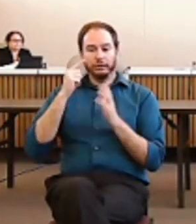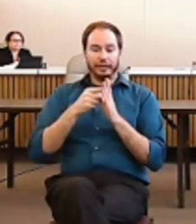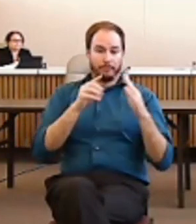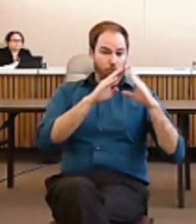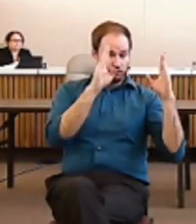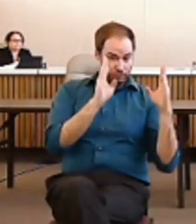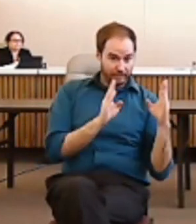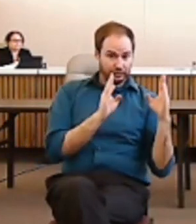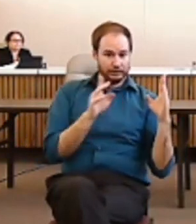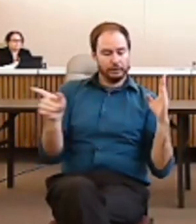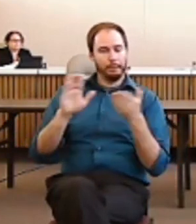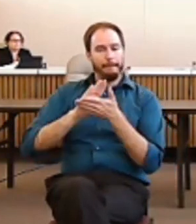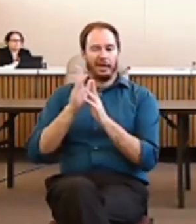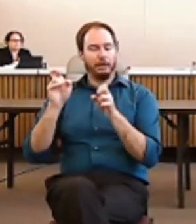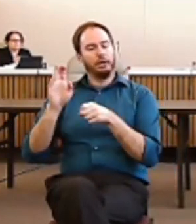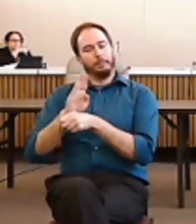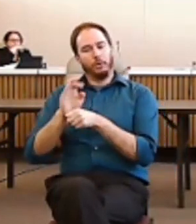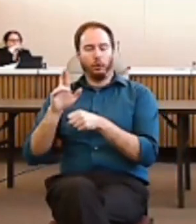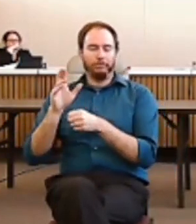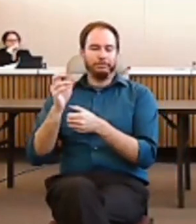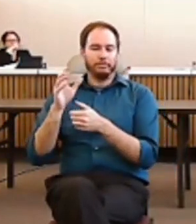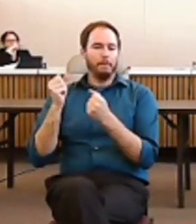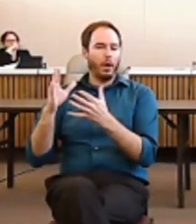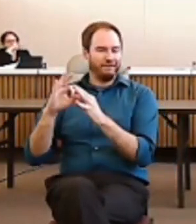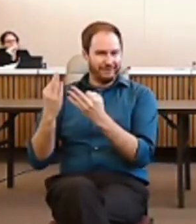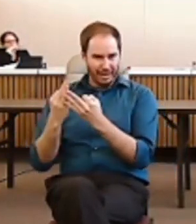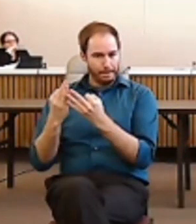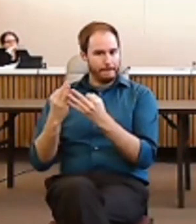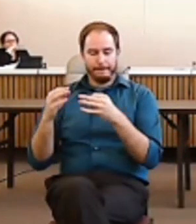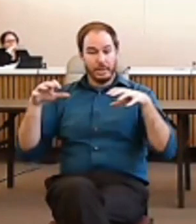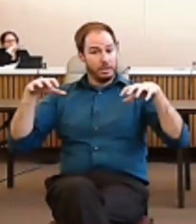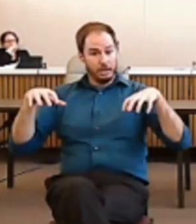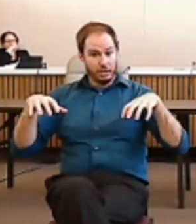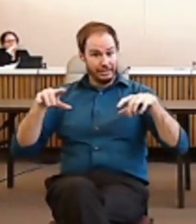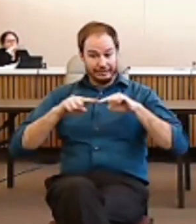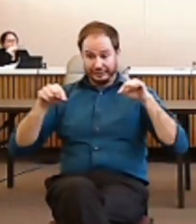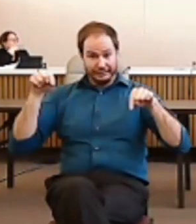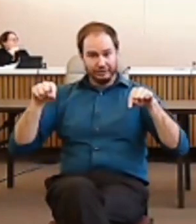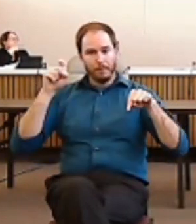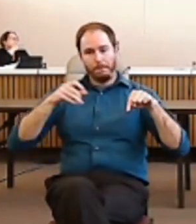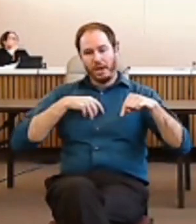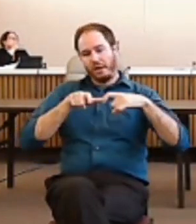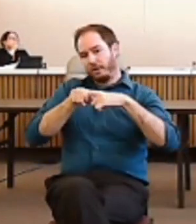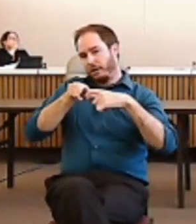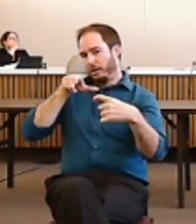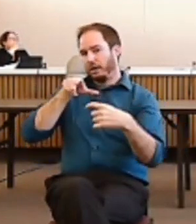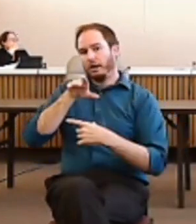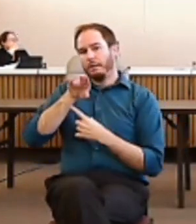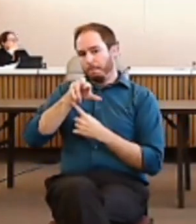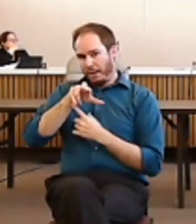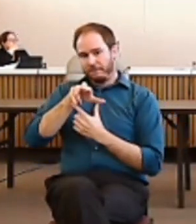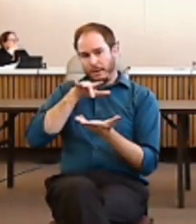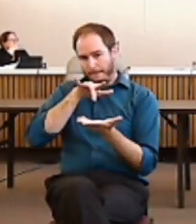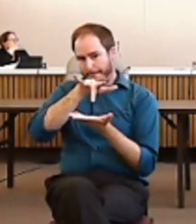residents and here it's commercial or in this case, multifamily, it requires a certain amount of buffer in which there can be nothing in